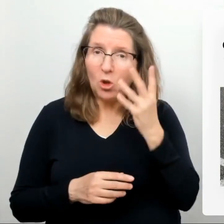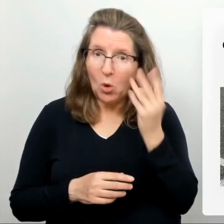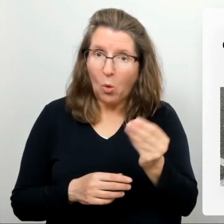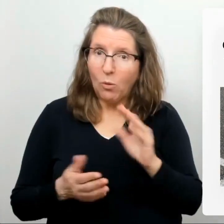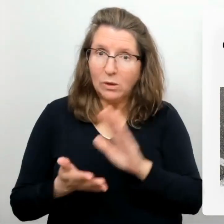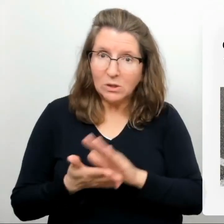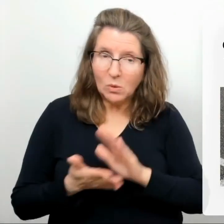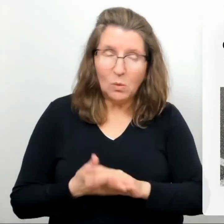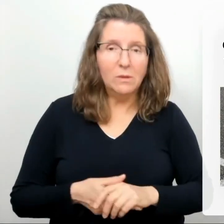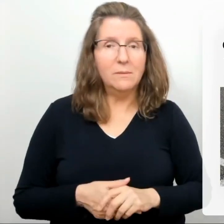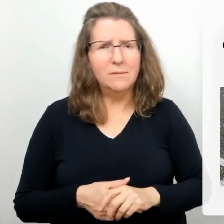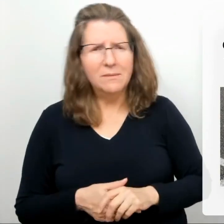own.